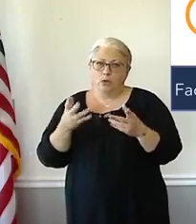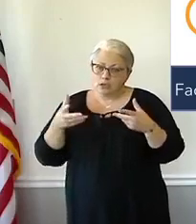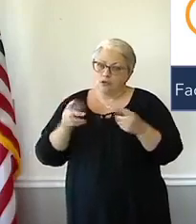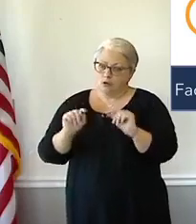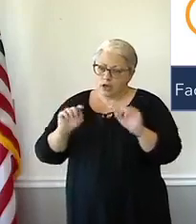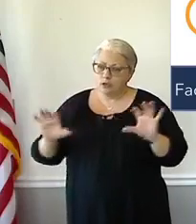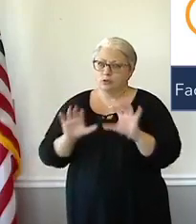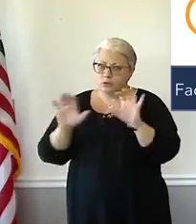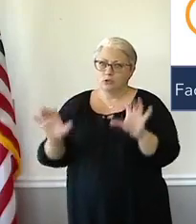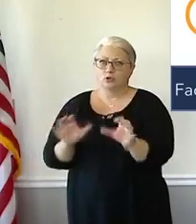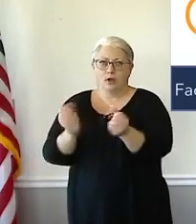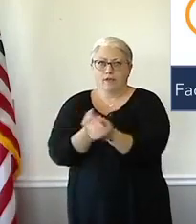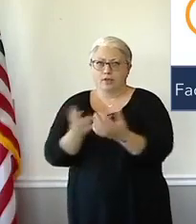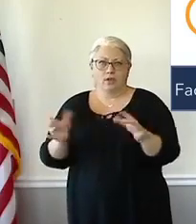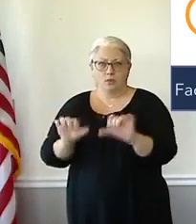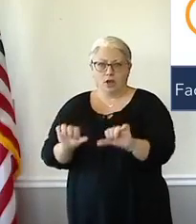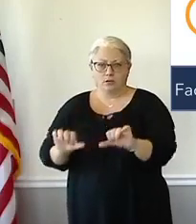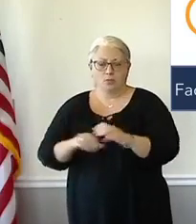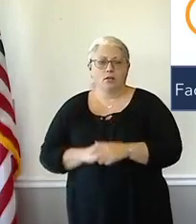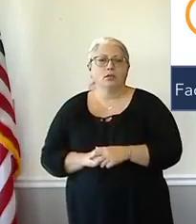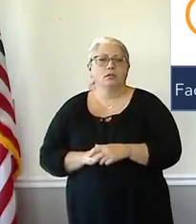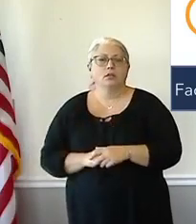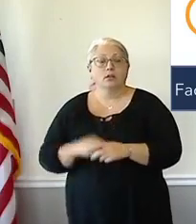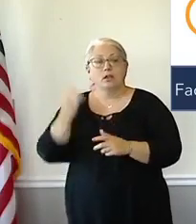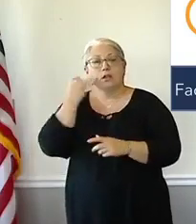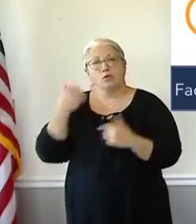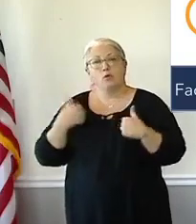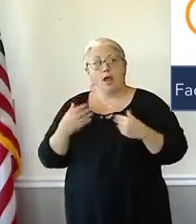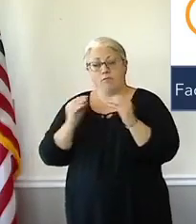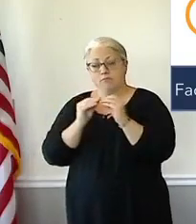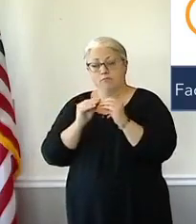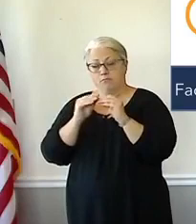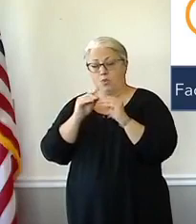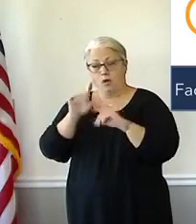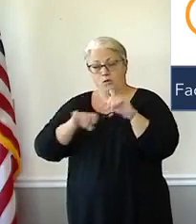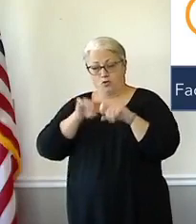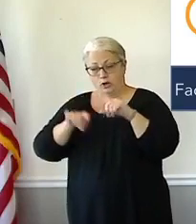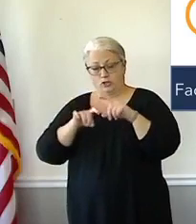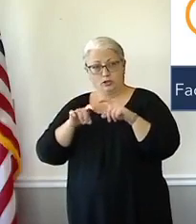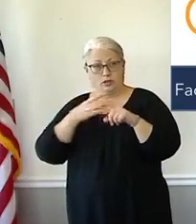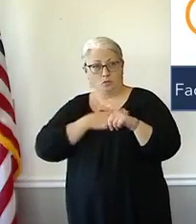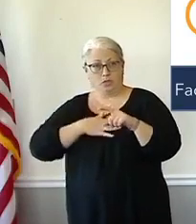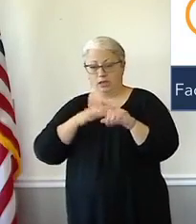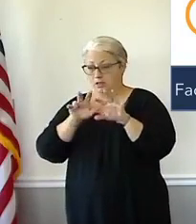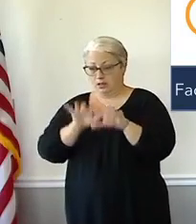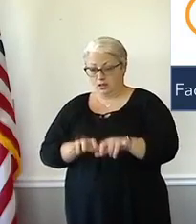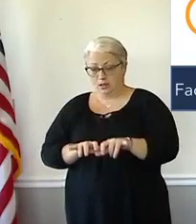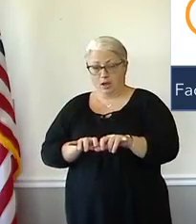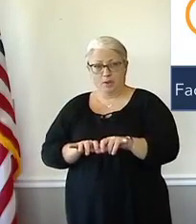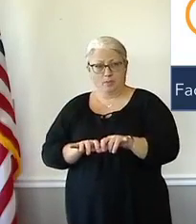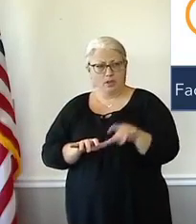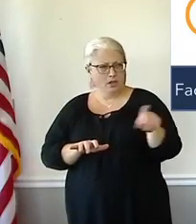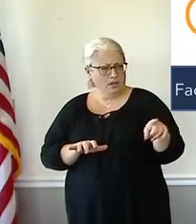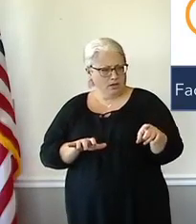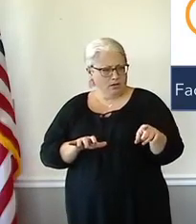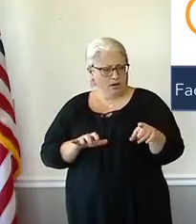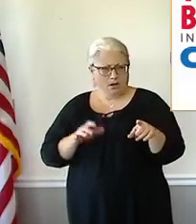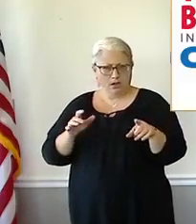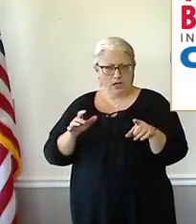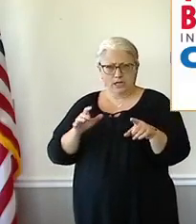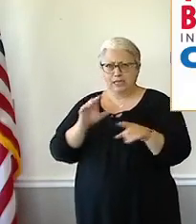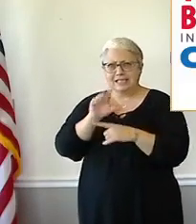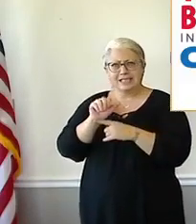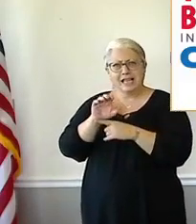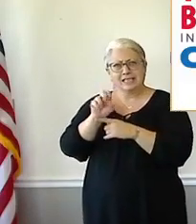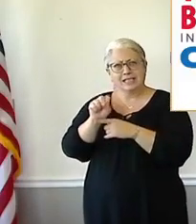this afternoon. Remember, today, is today the last day? This is it for Census? It's probably...